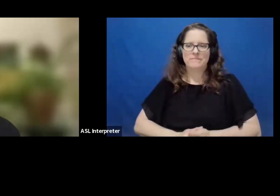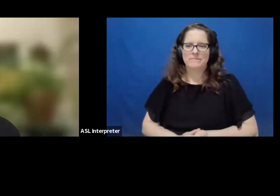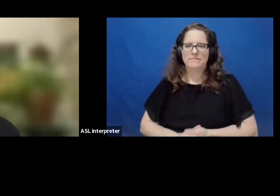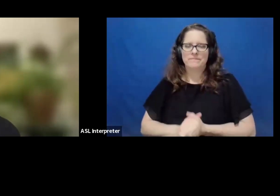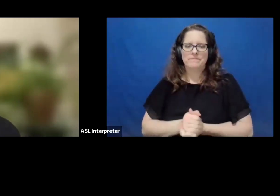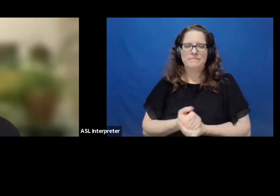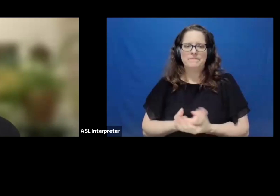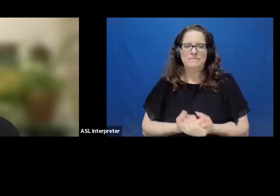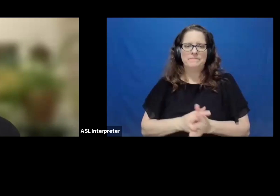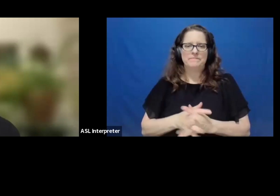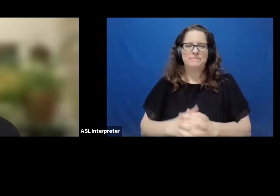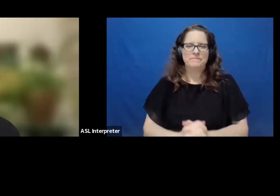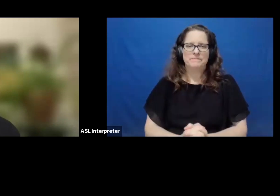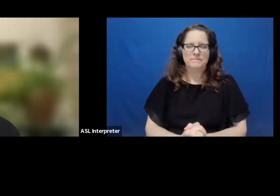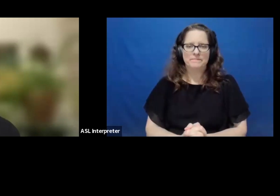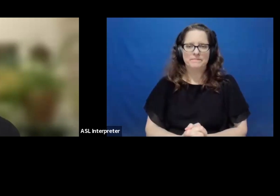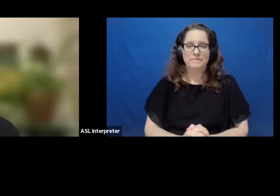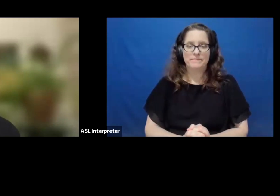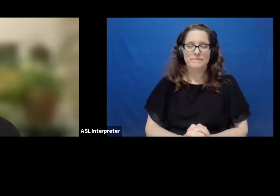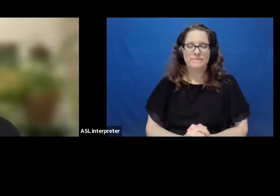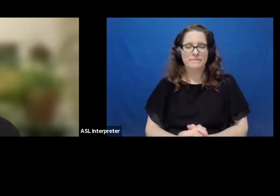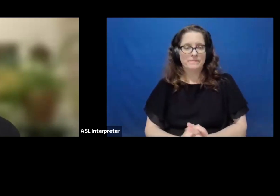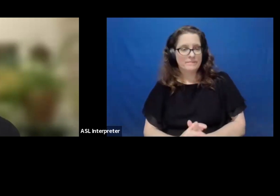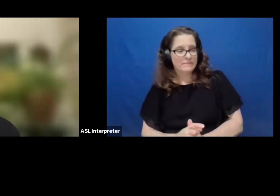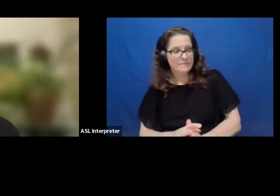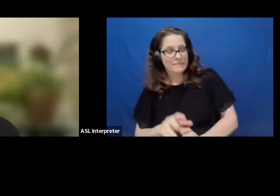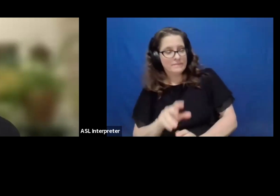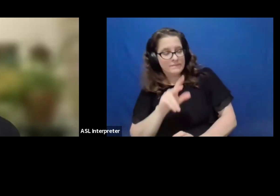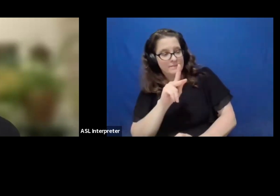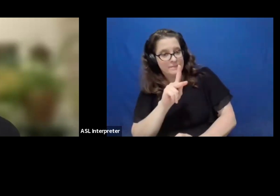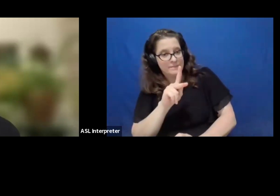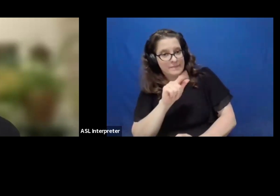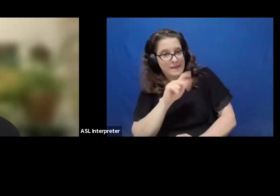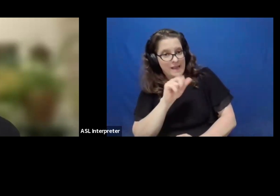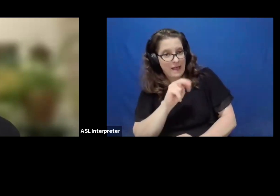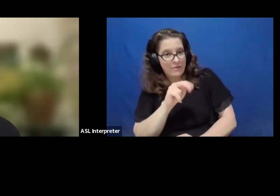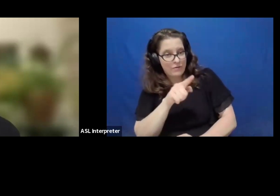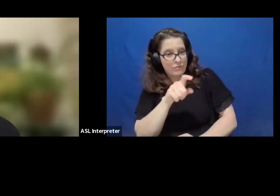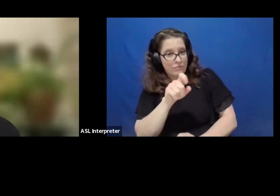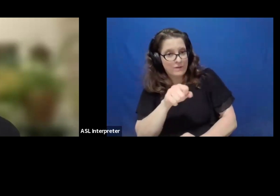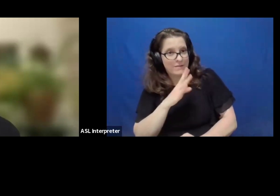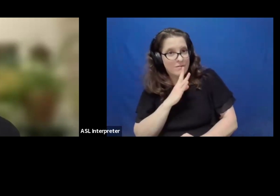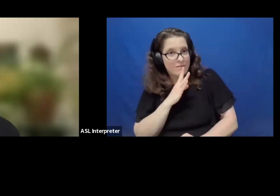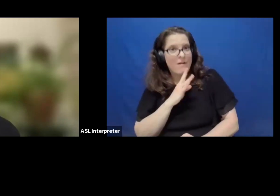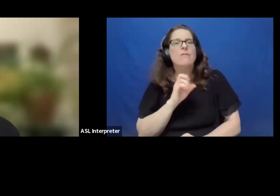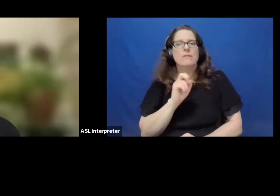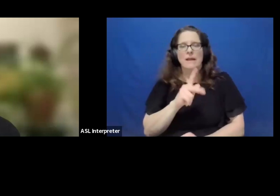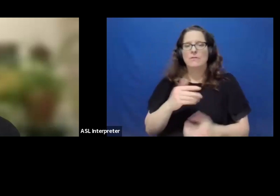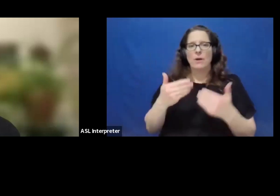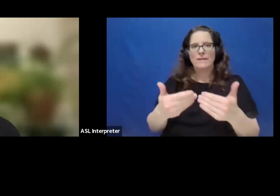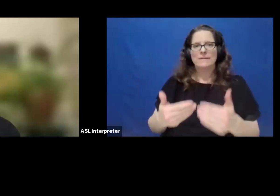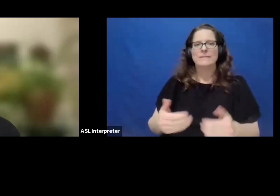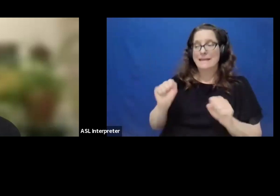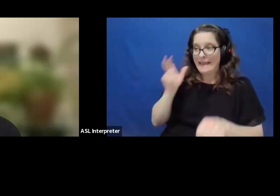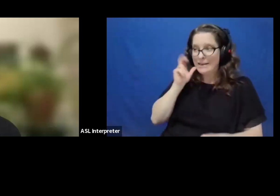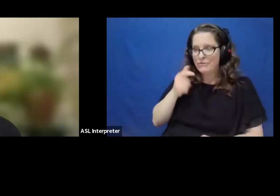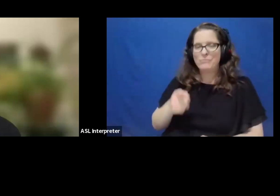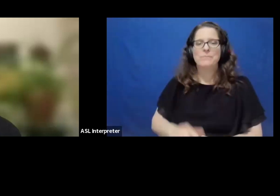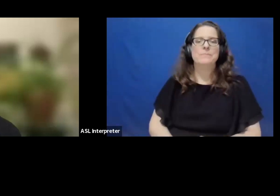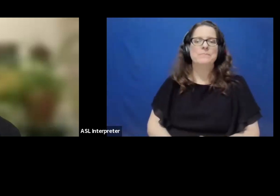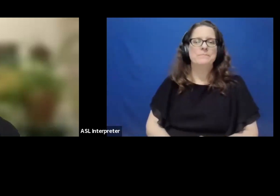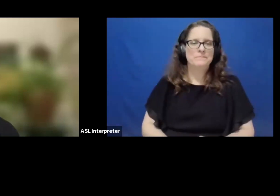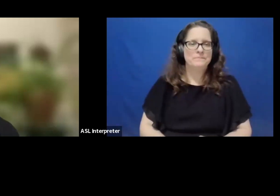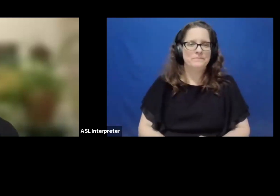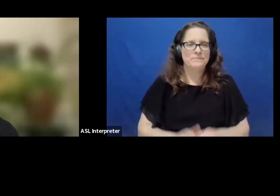Perfect. Catherine, you should be able to talk. Okay, perfect. You hear me? Yes.